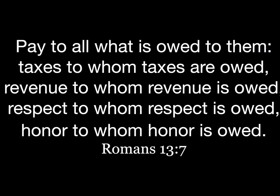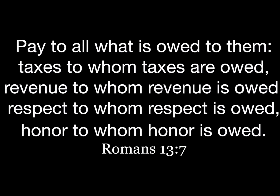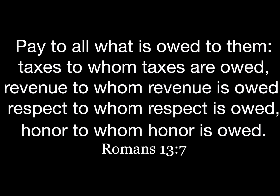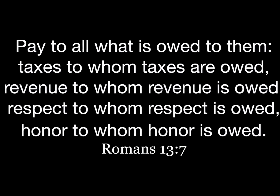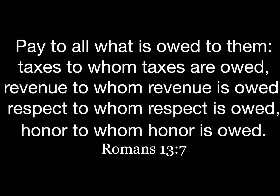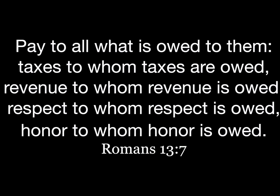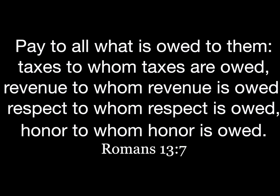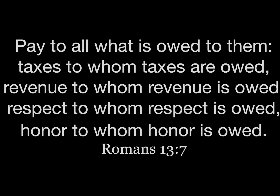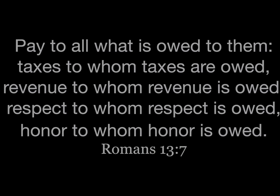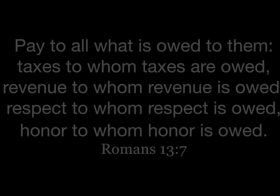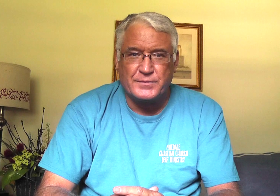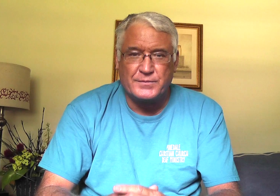honor is owed.